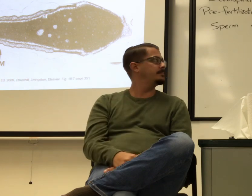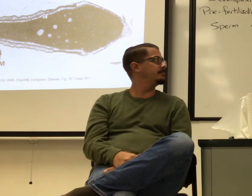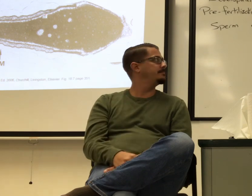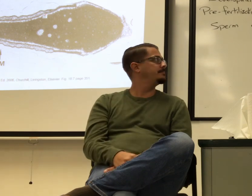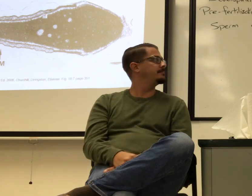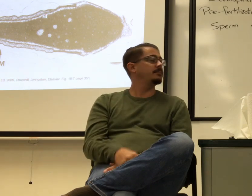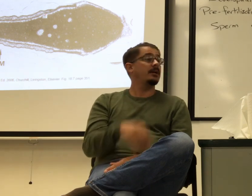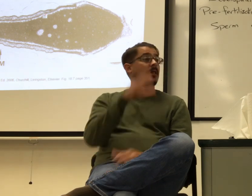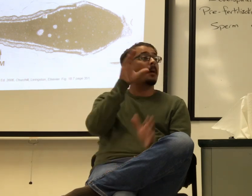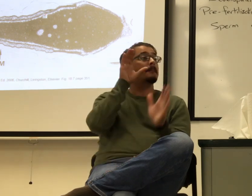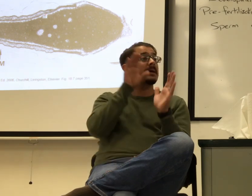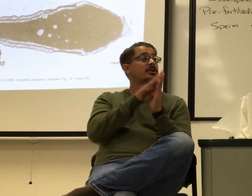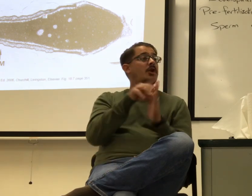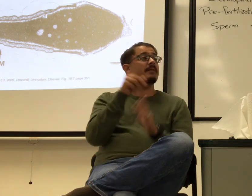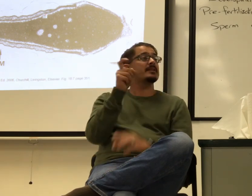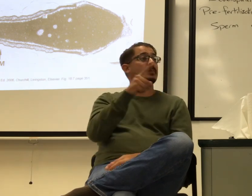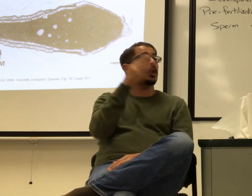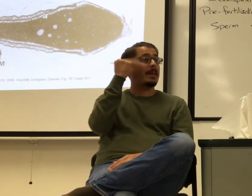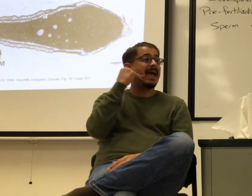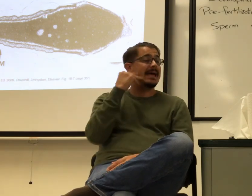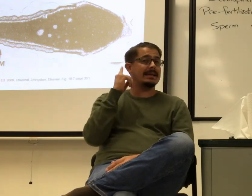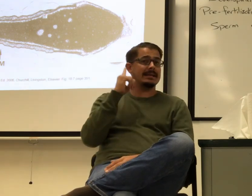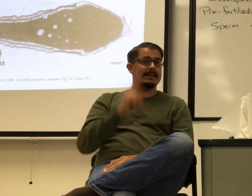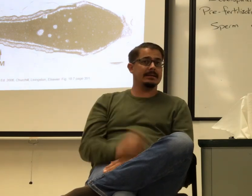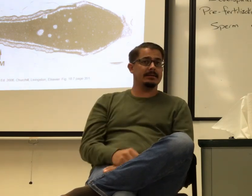Here's a picture of the sperm head.